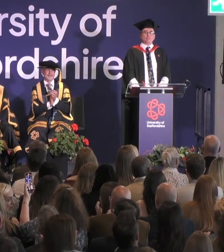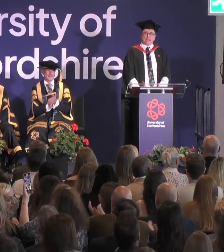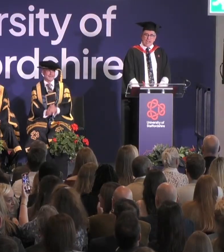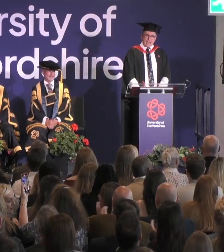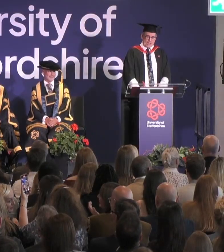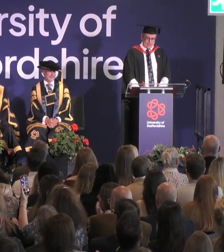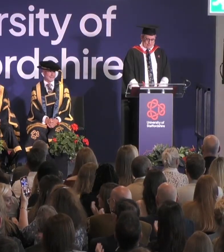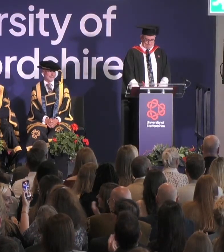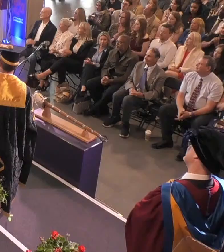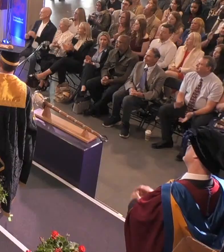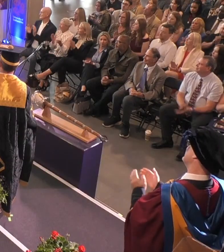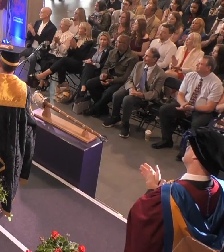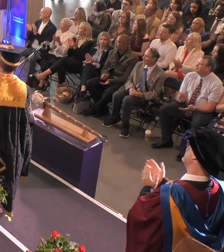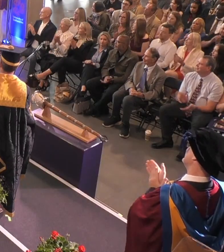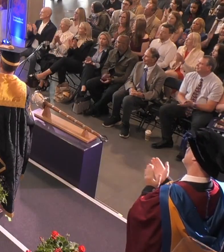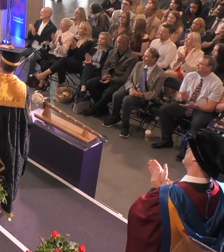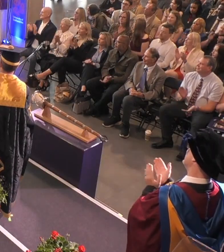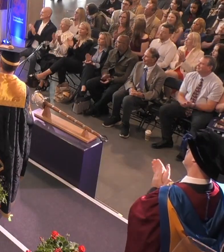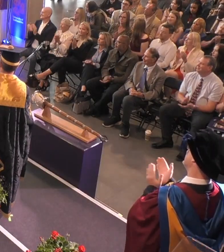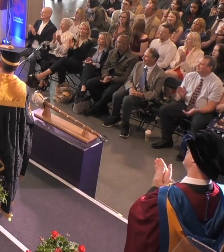Bryony McKay.